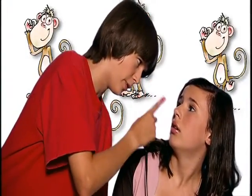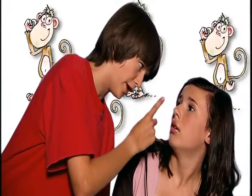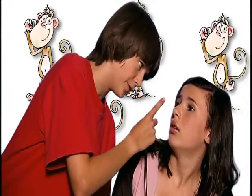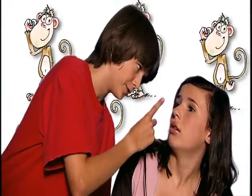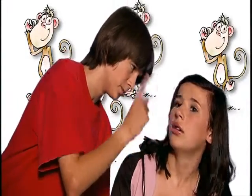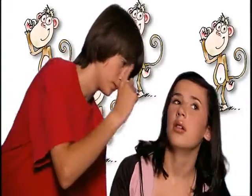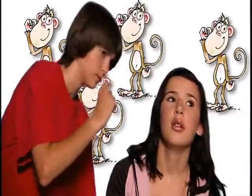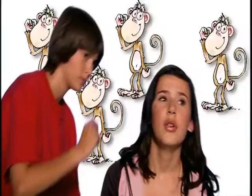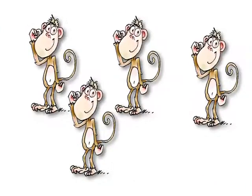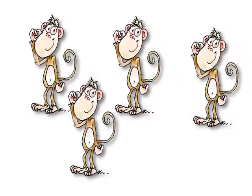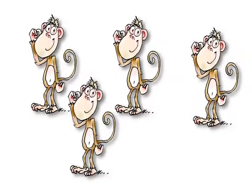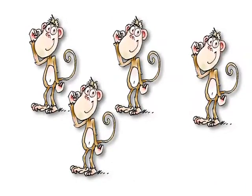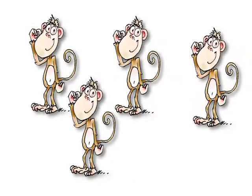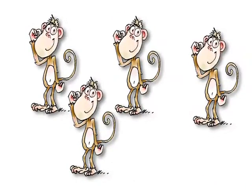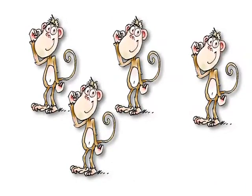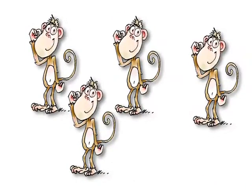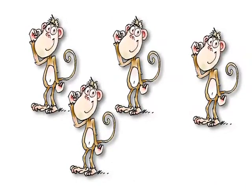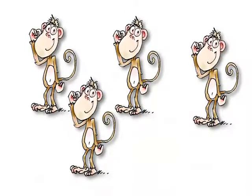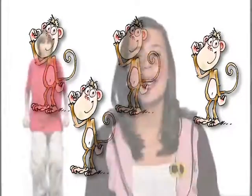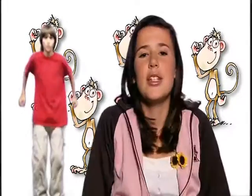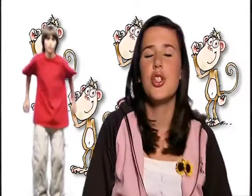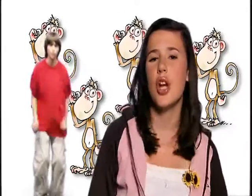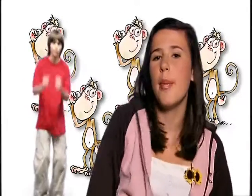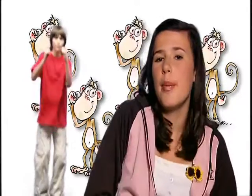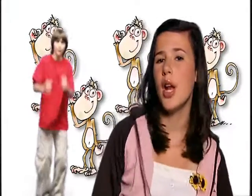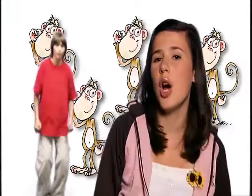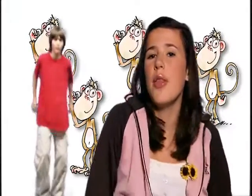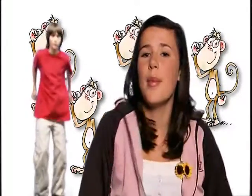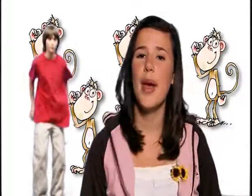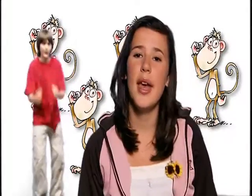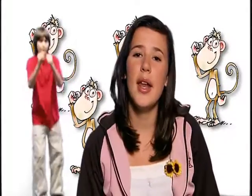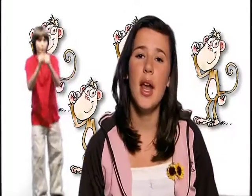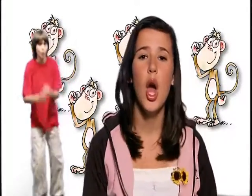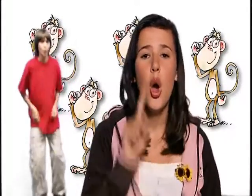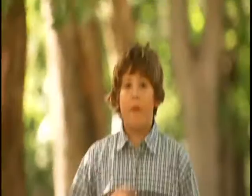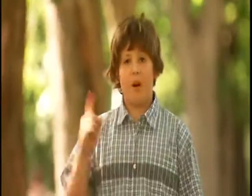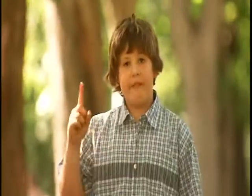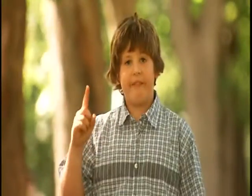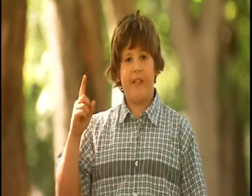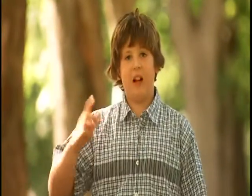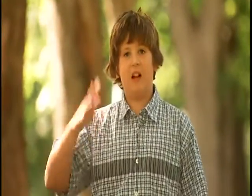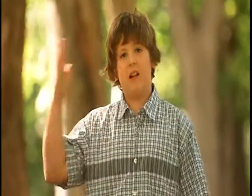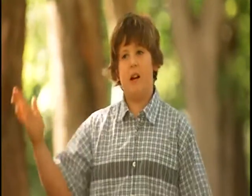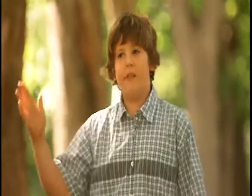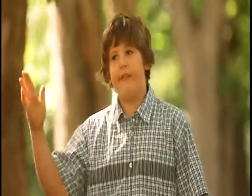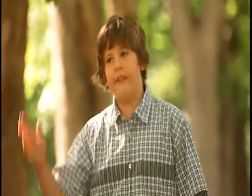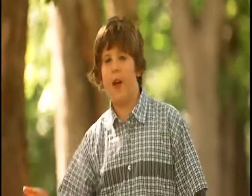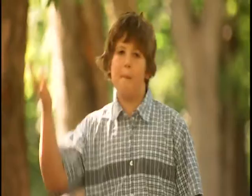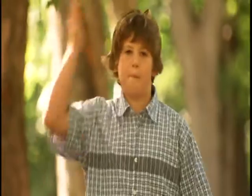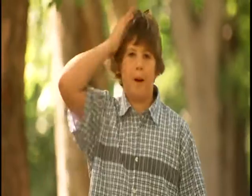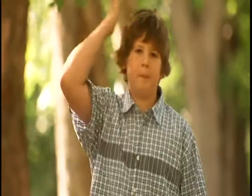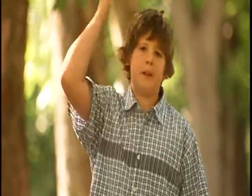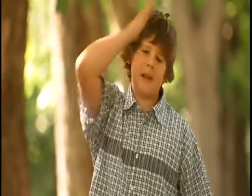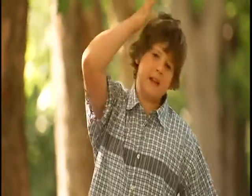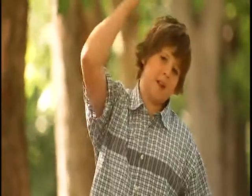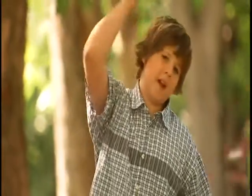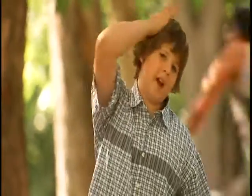bed. 4 little monkeys jumping on the bed. 1 fell off and bumped his